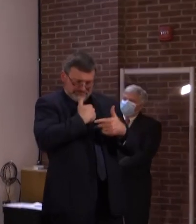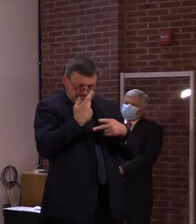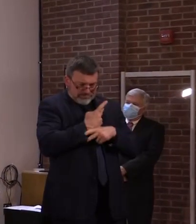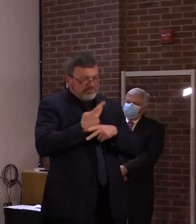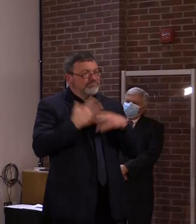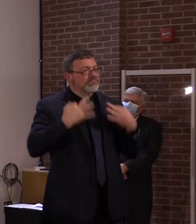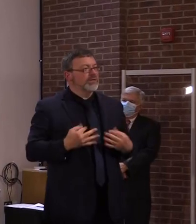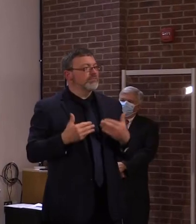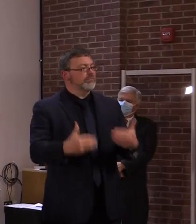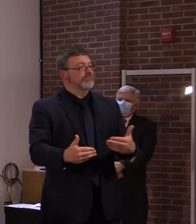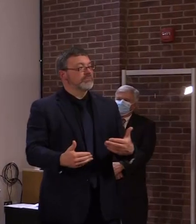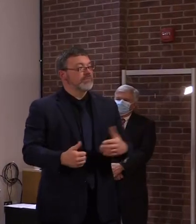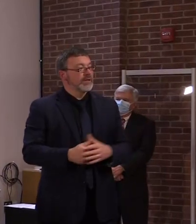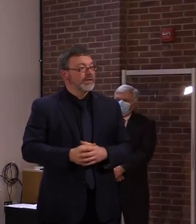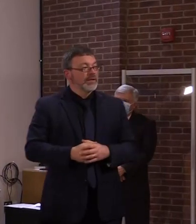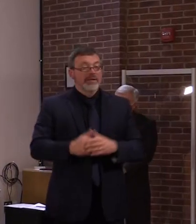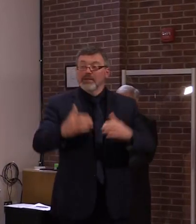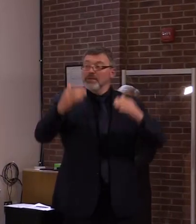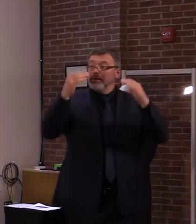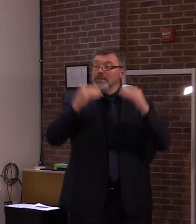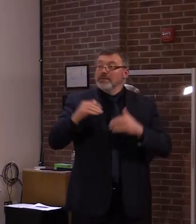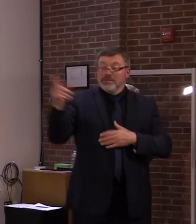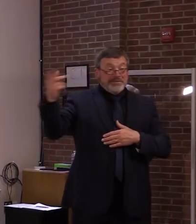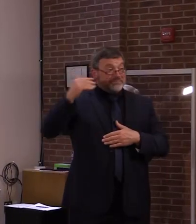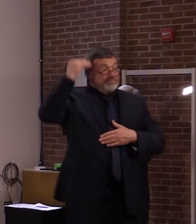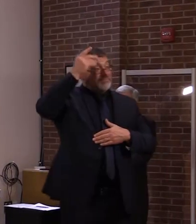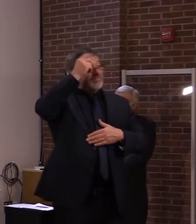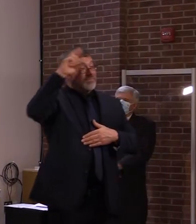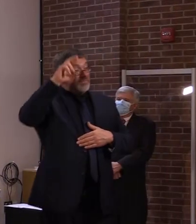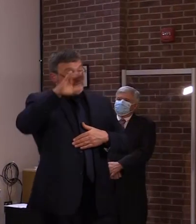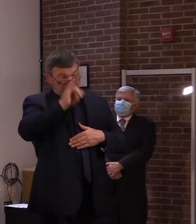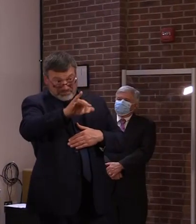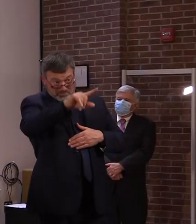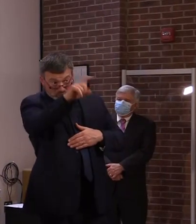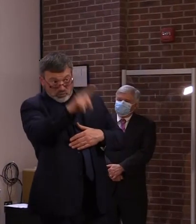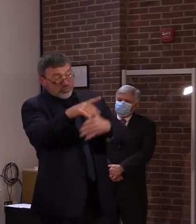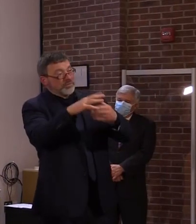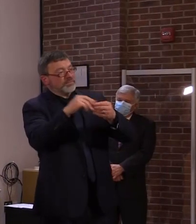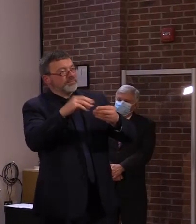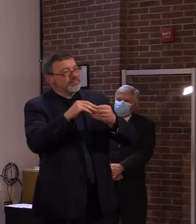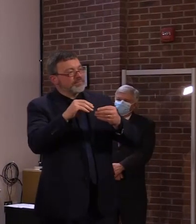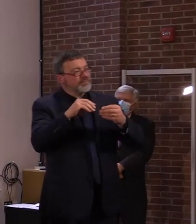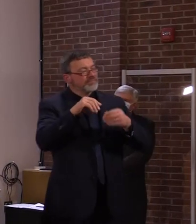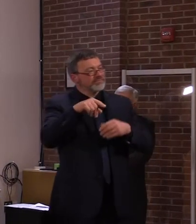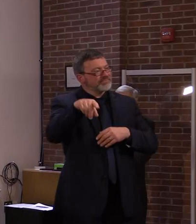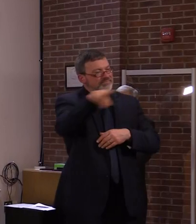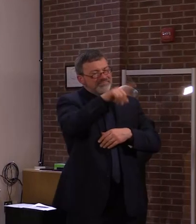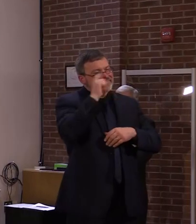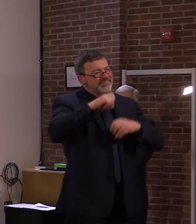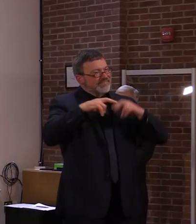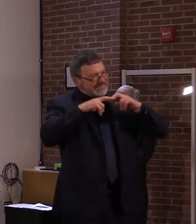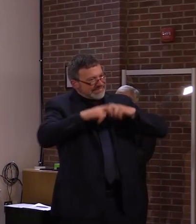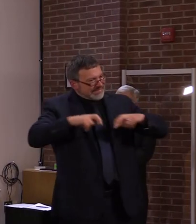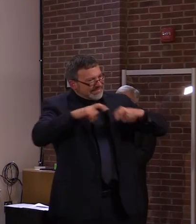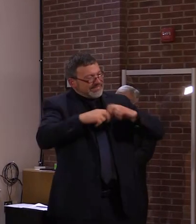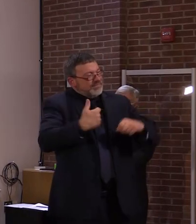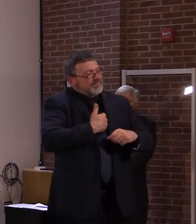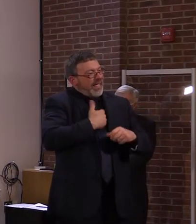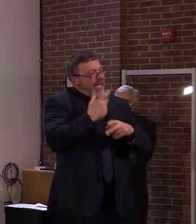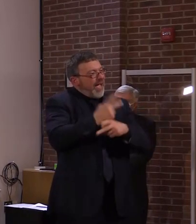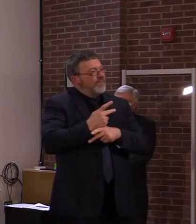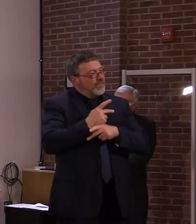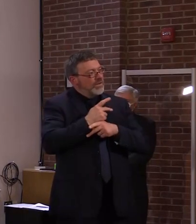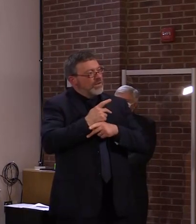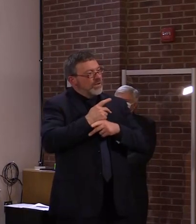So back to your earlier part of the question, that's why we have been very careful to at least list all of the things